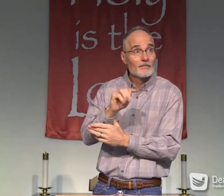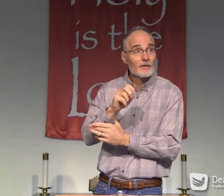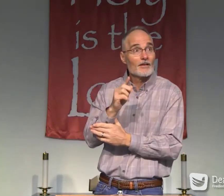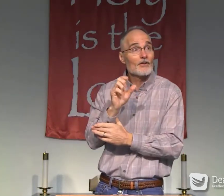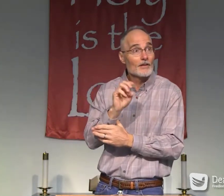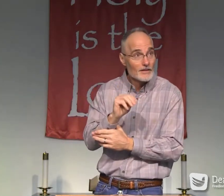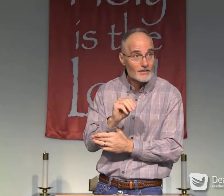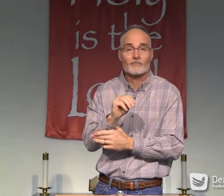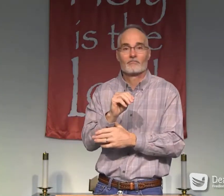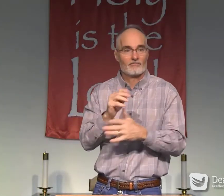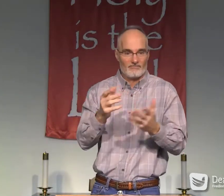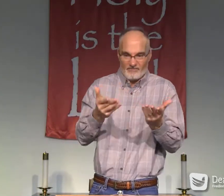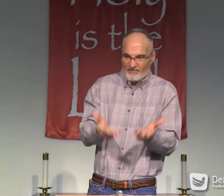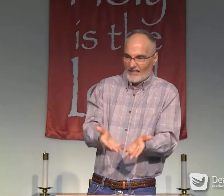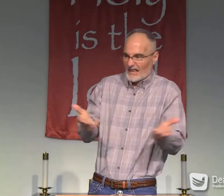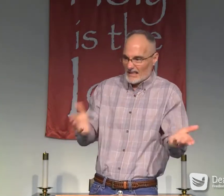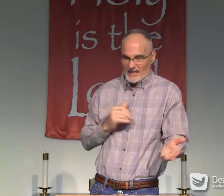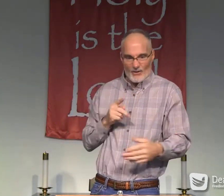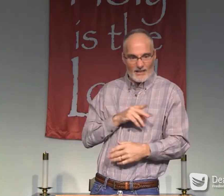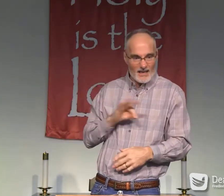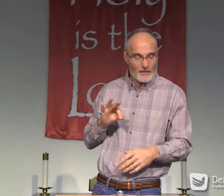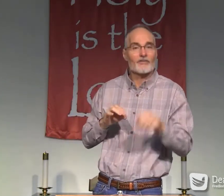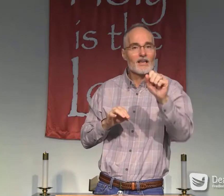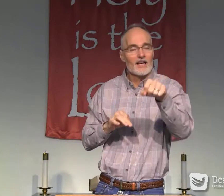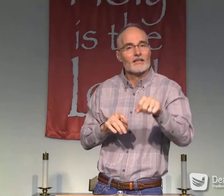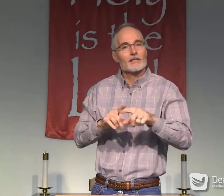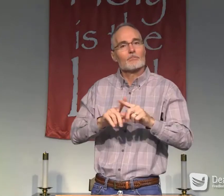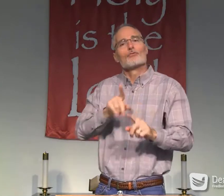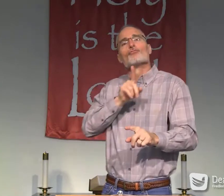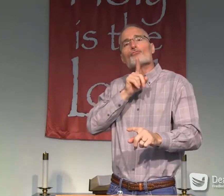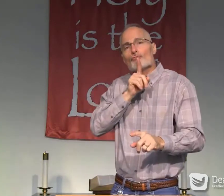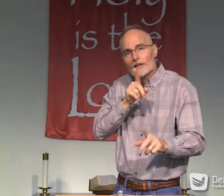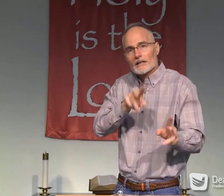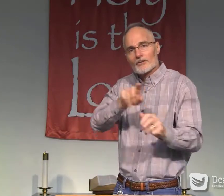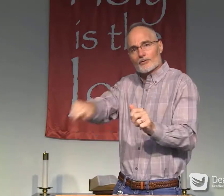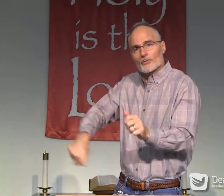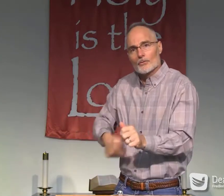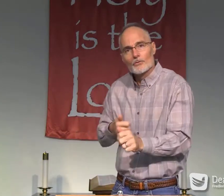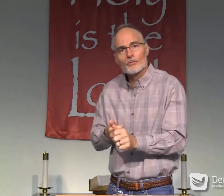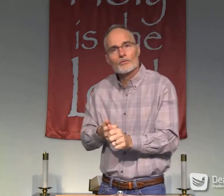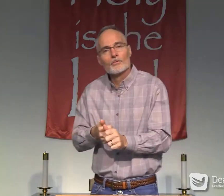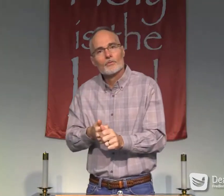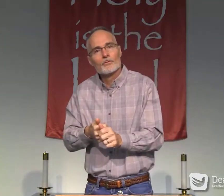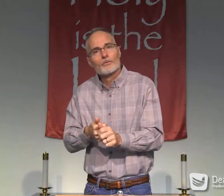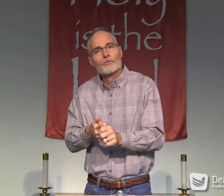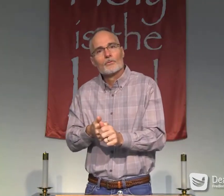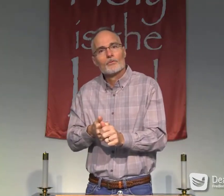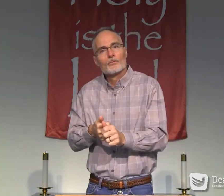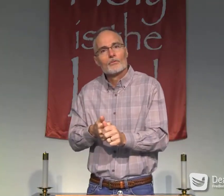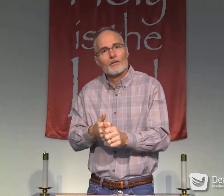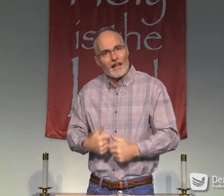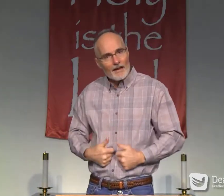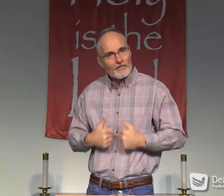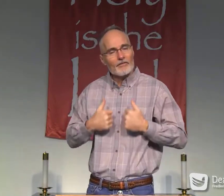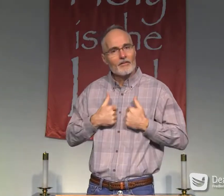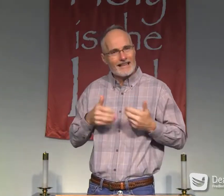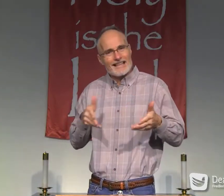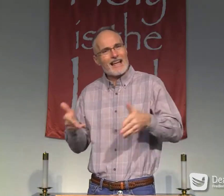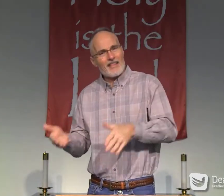here. And we've discussed materialism. We're talking about stuff and things, but really,